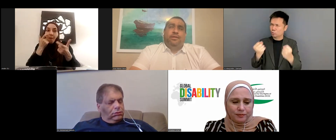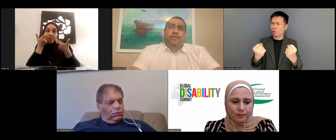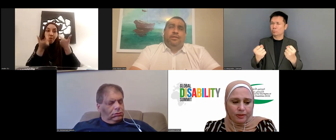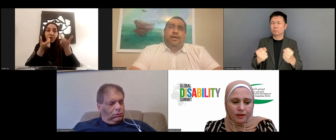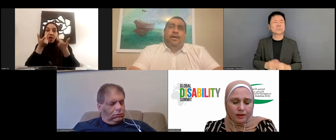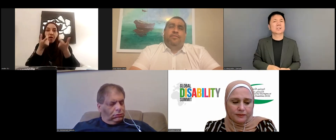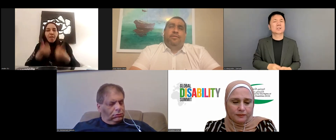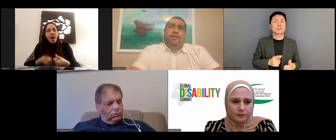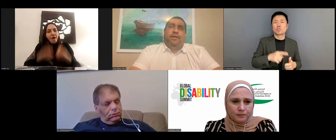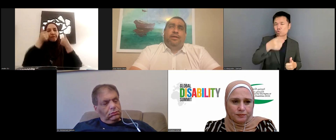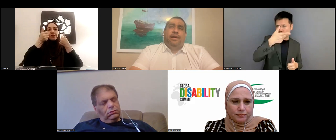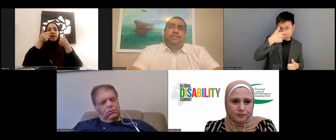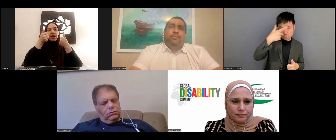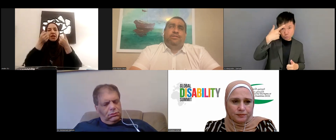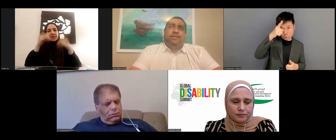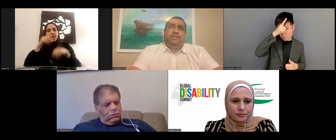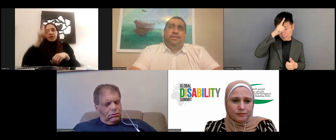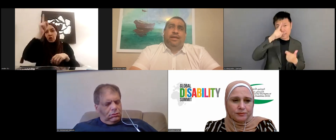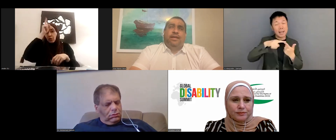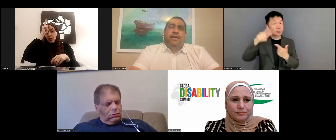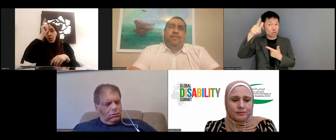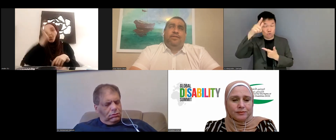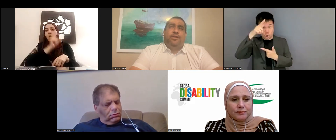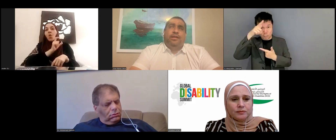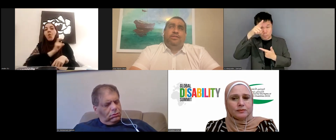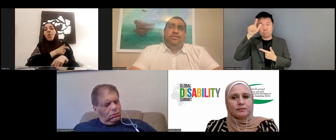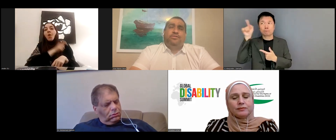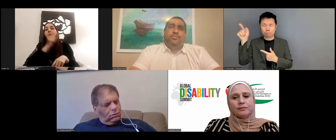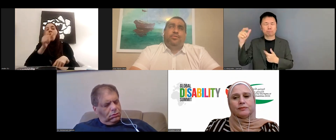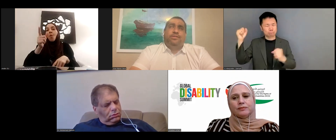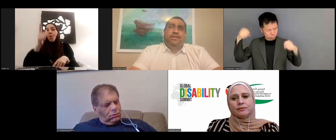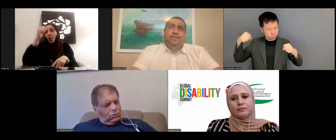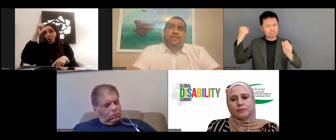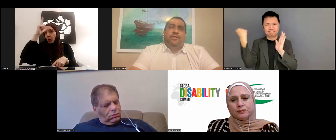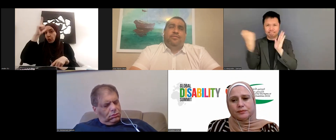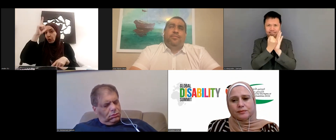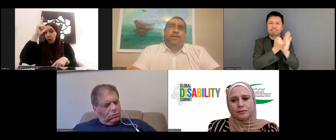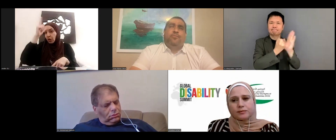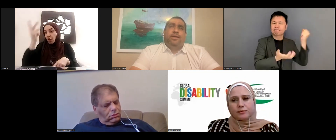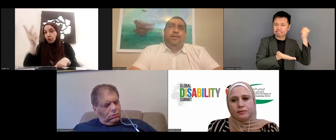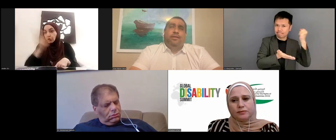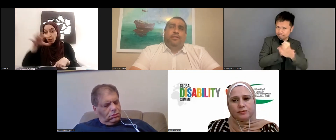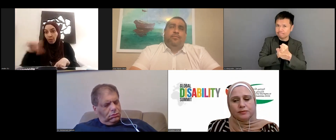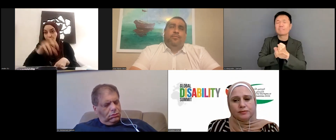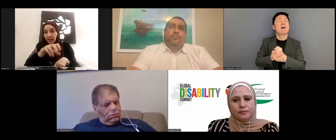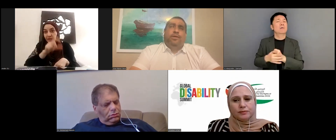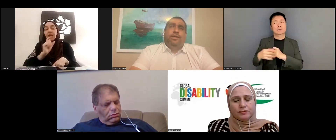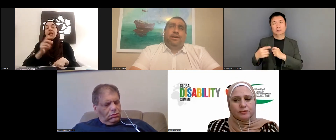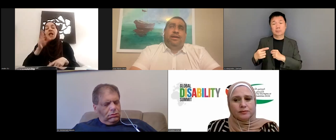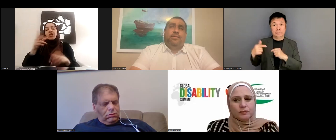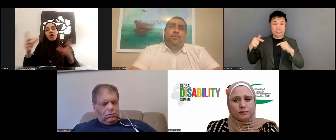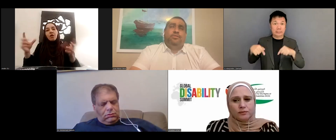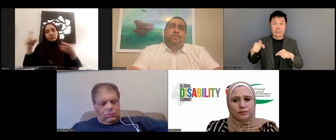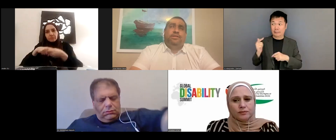Jordan have accepted and have acknowledged and supported from day one what we